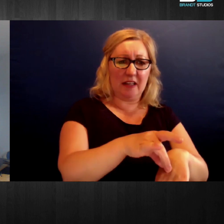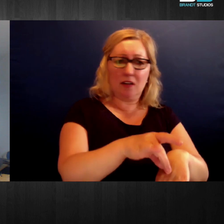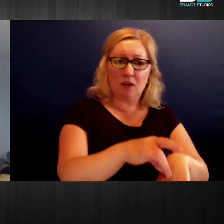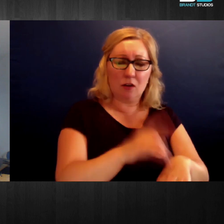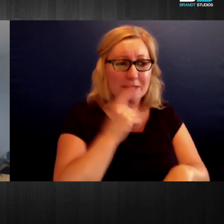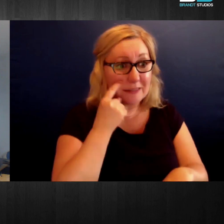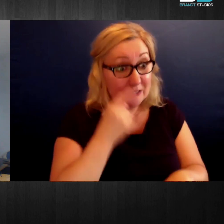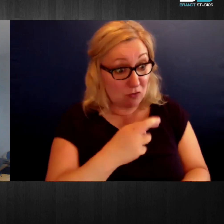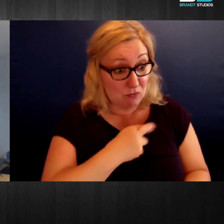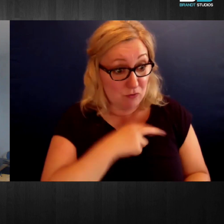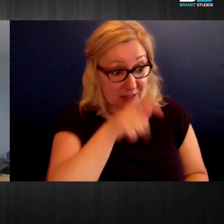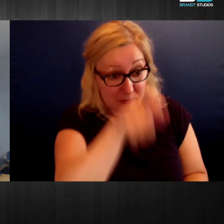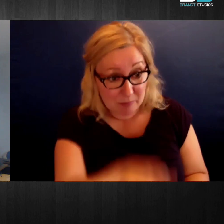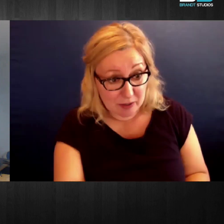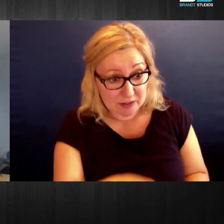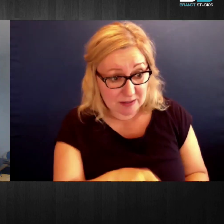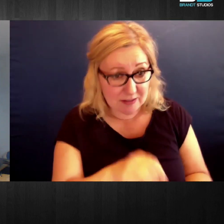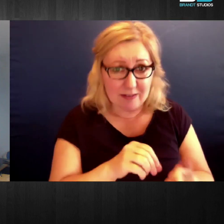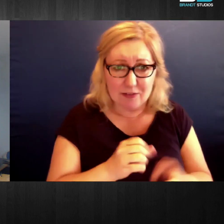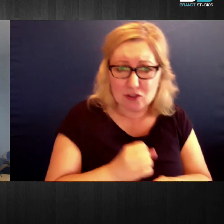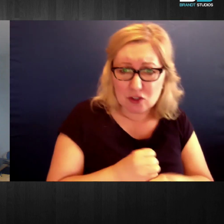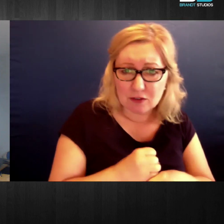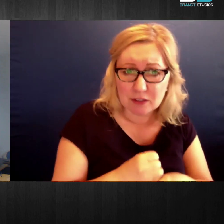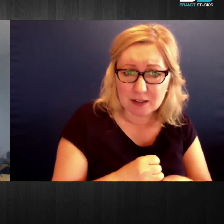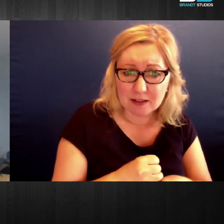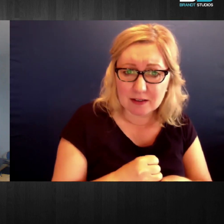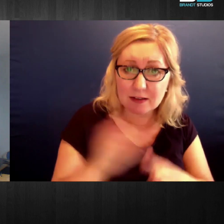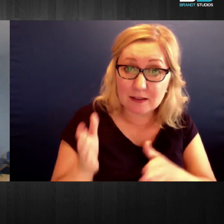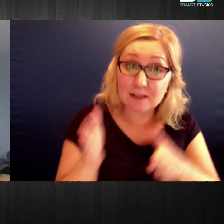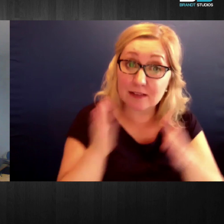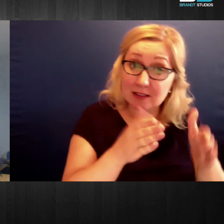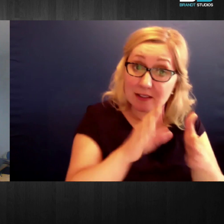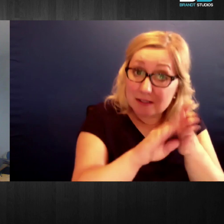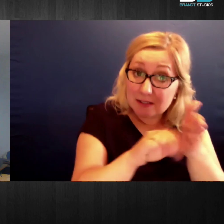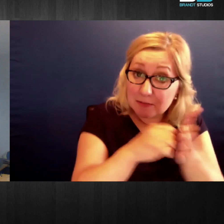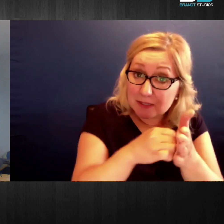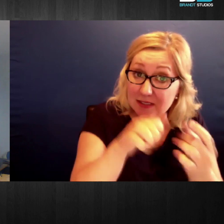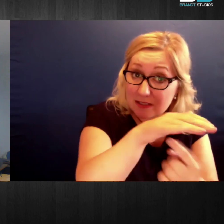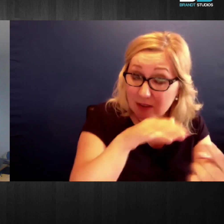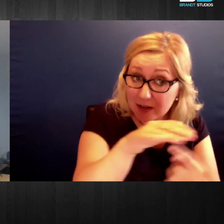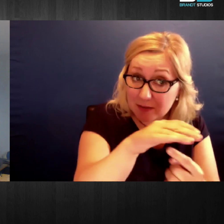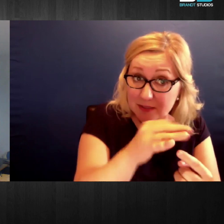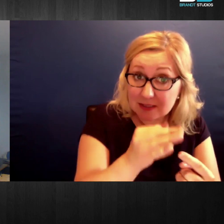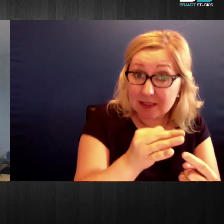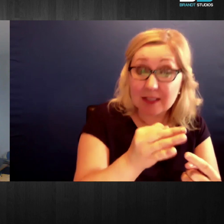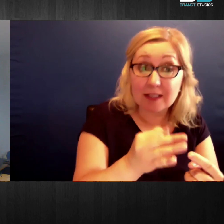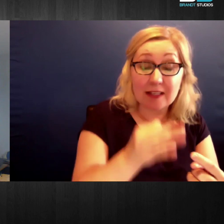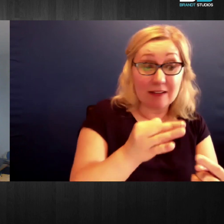In the business sector as well, the promotion of empathy can lead to environmental empathy, more towards